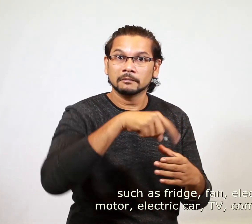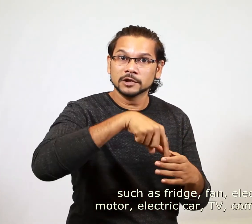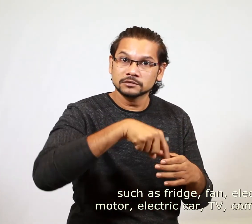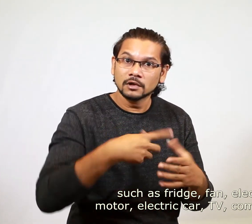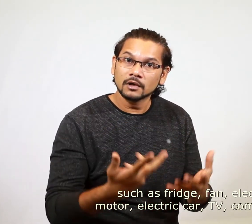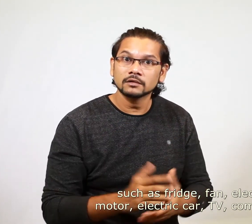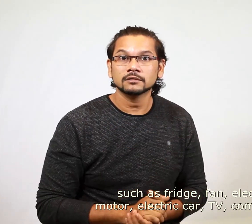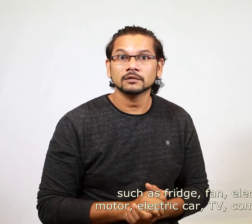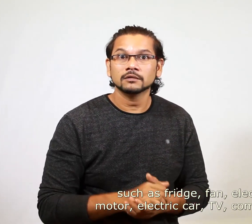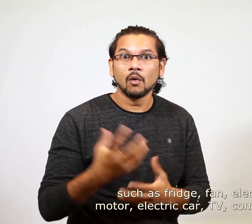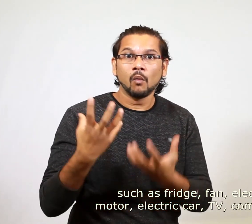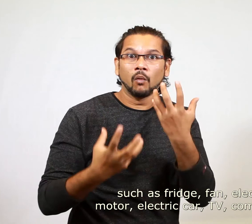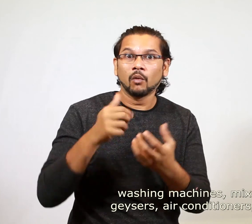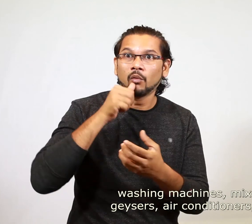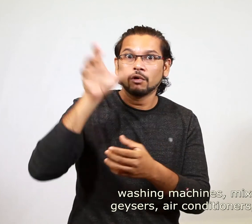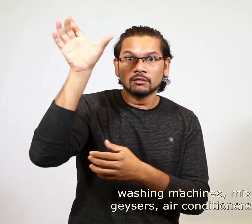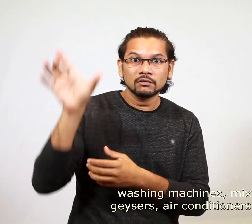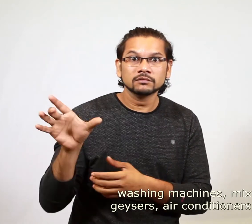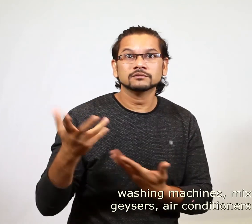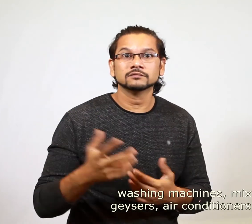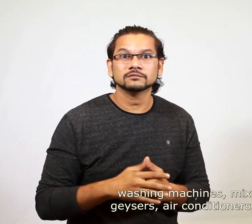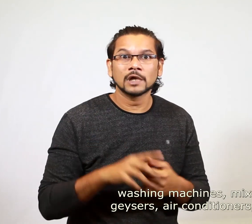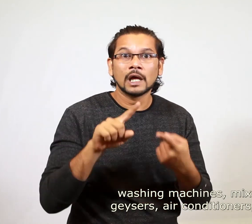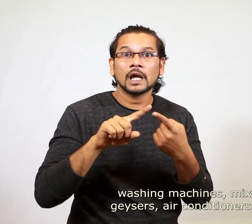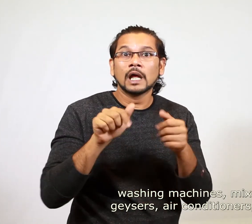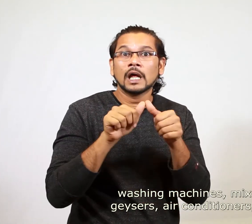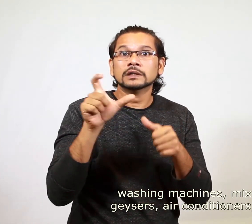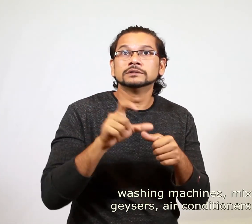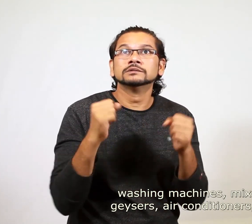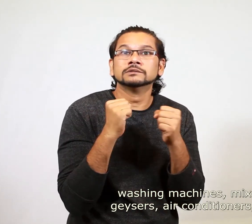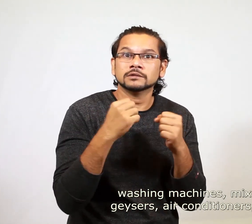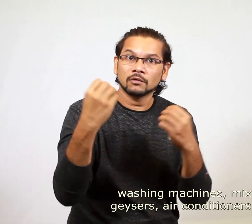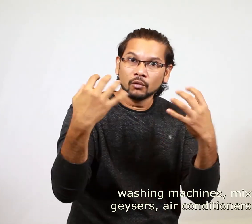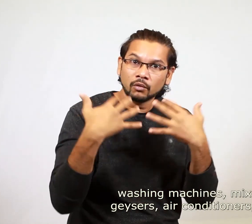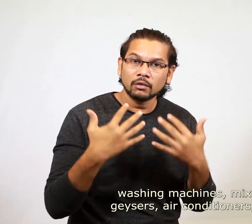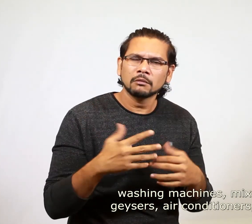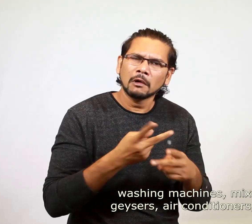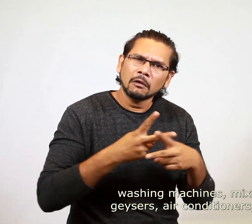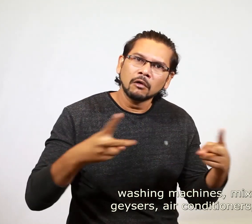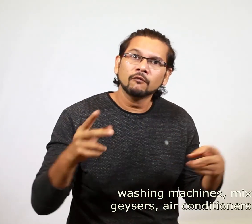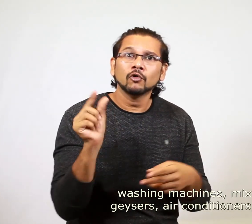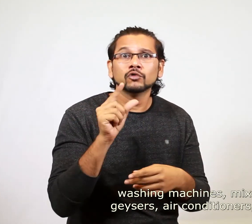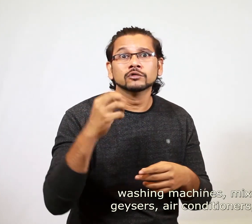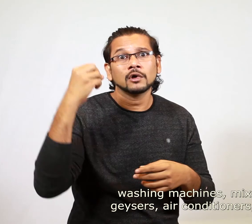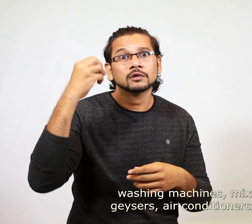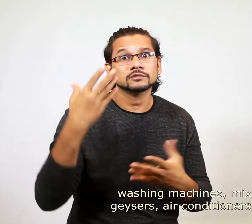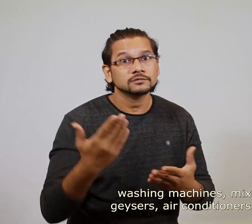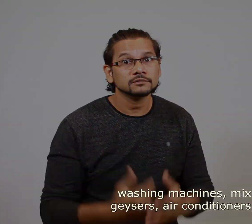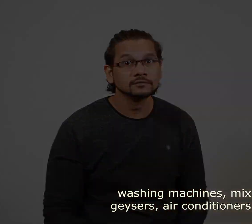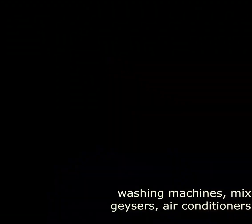TV, computers, washing machines, mixers, geysers, air conditioners,